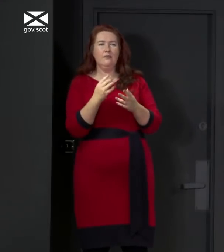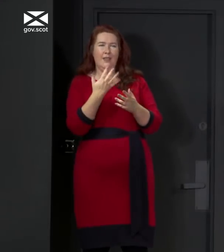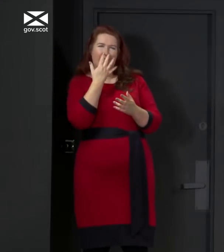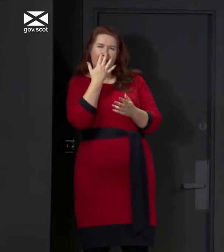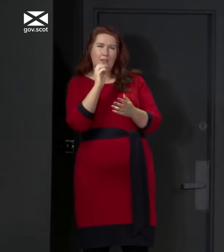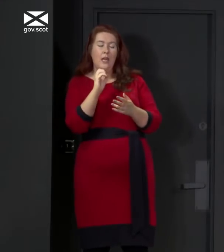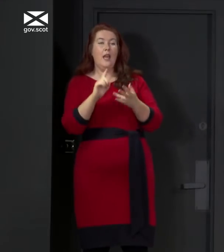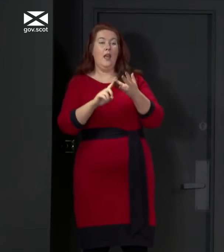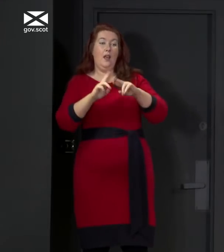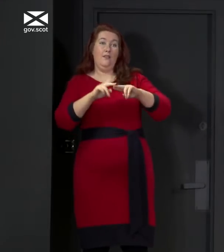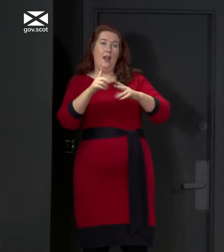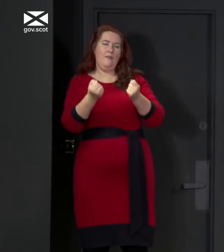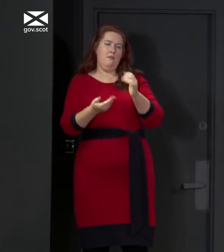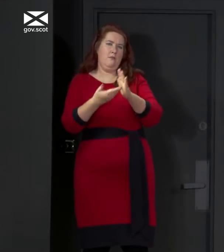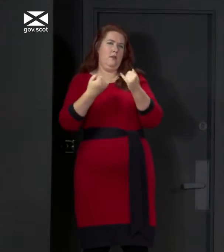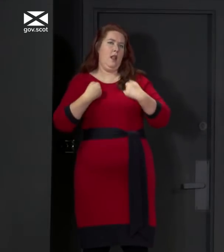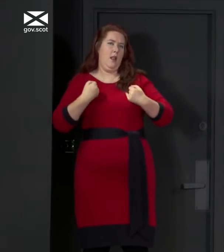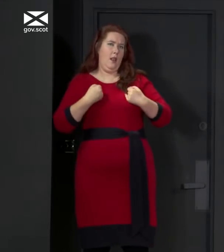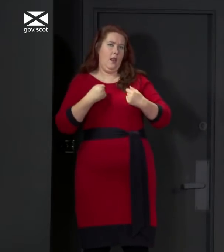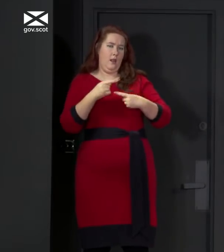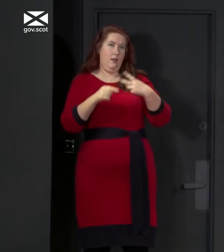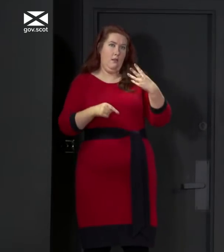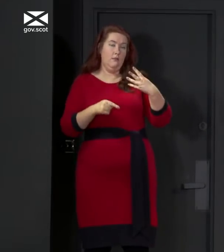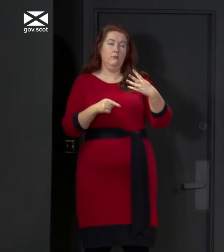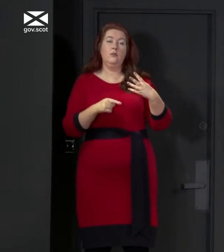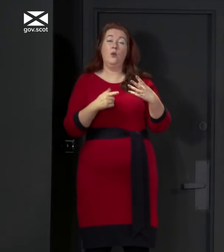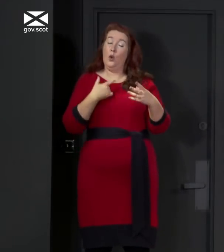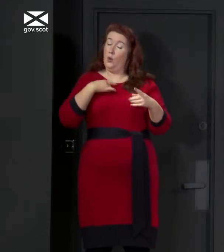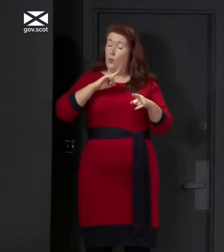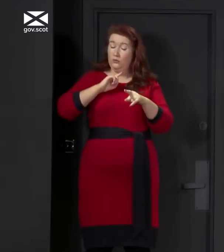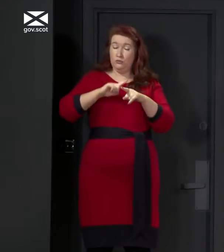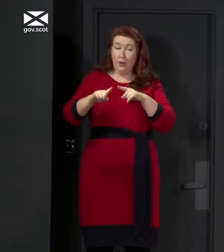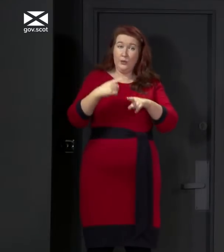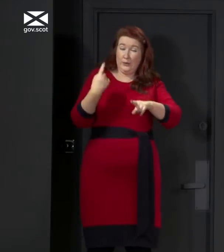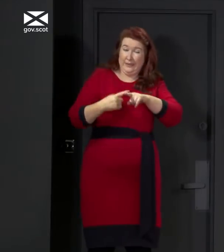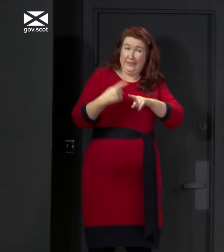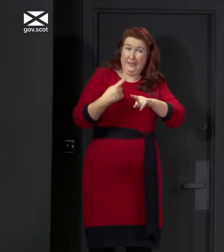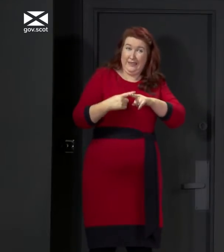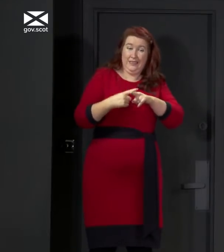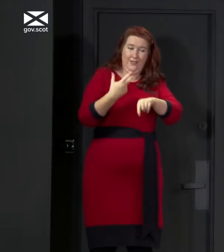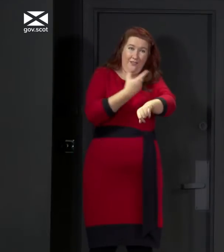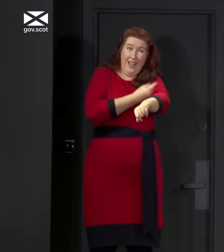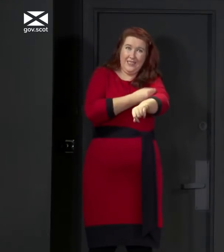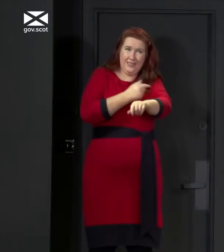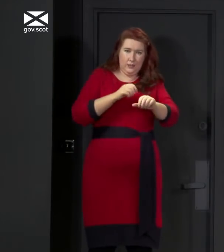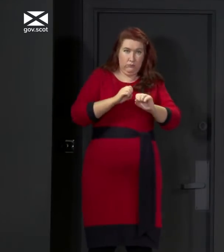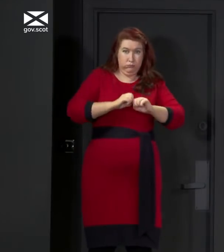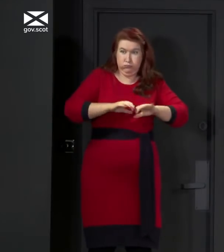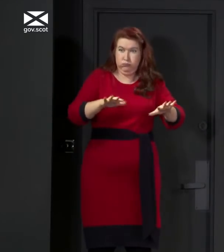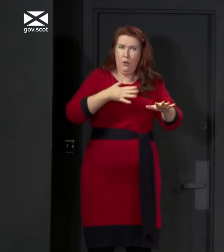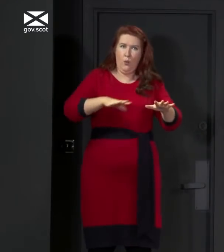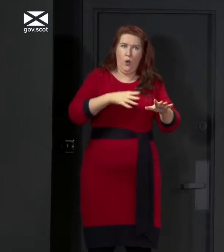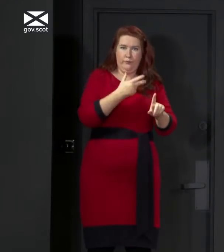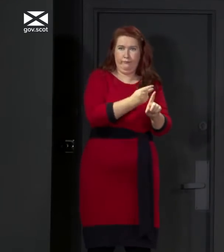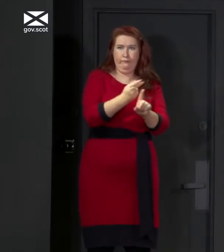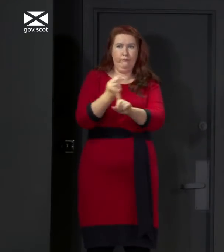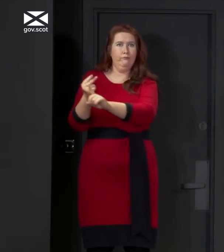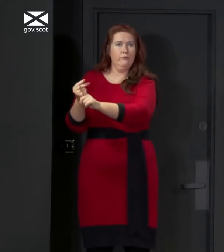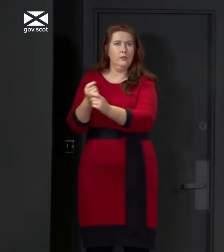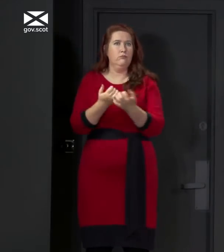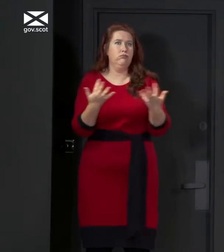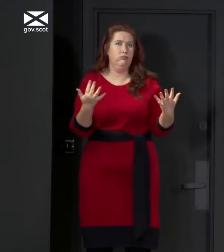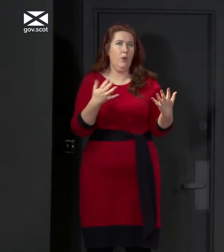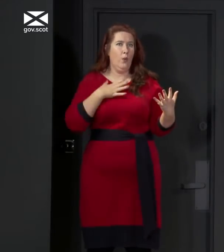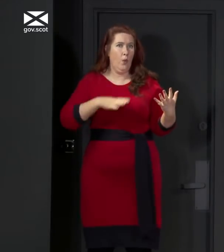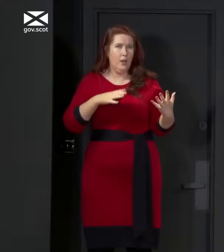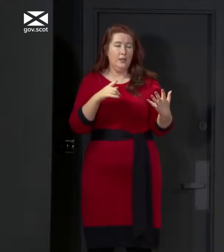can to speed that up, to deliver vaccines as quickly as possible. And we will set out what our expectations are